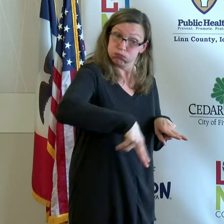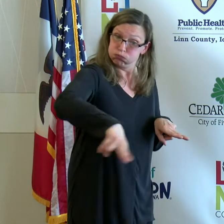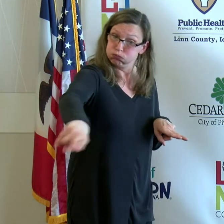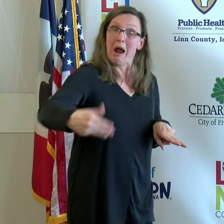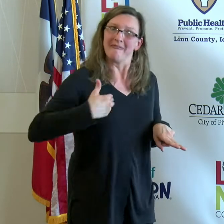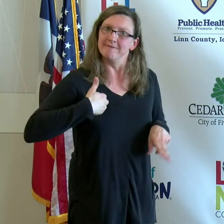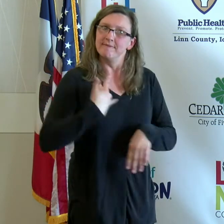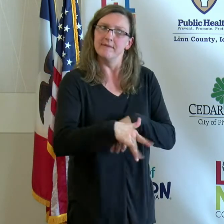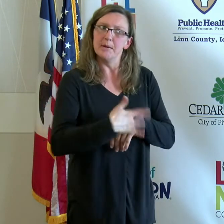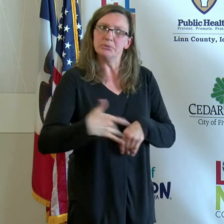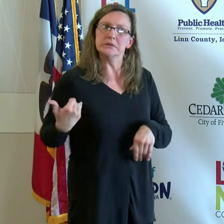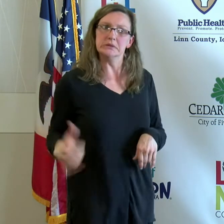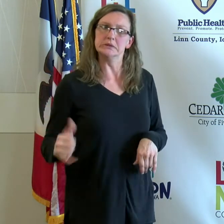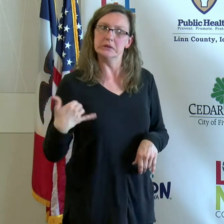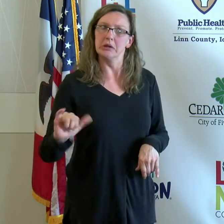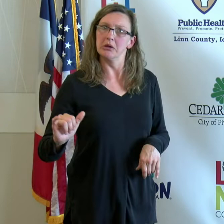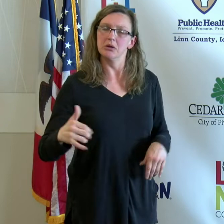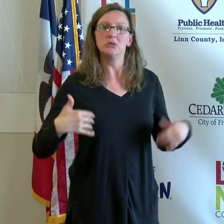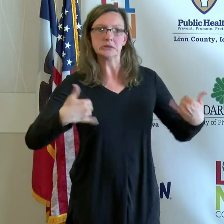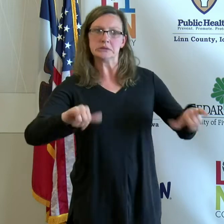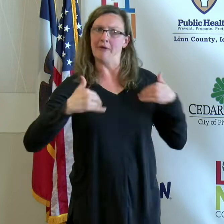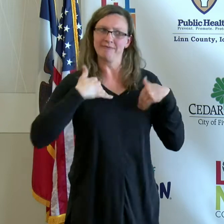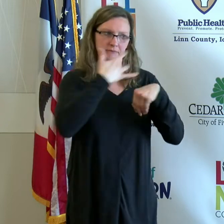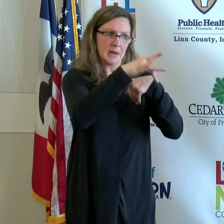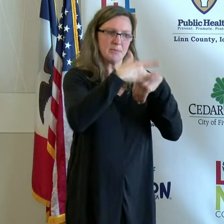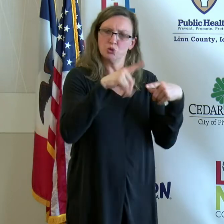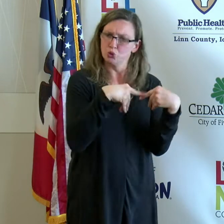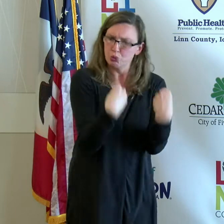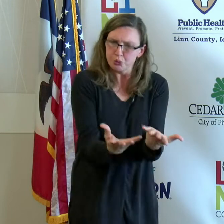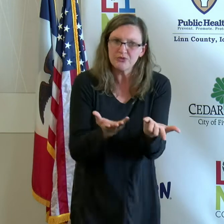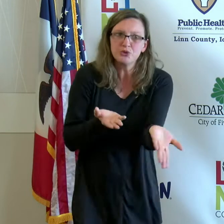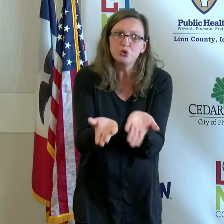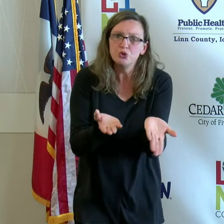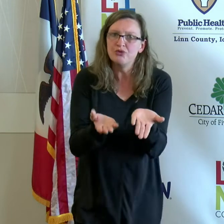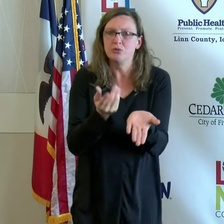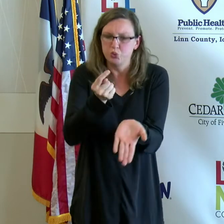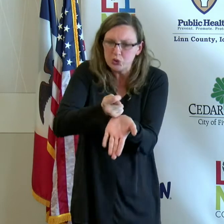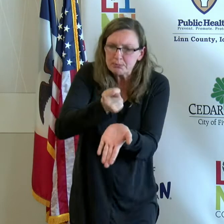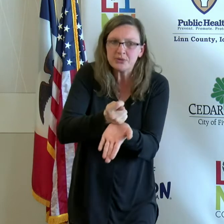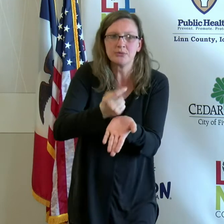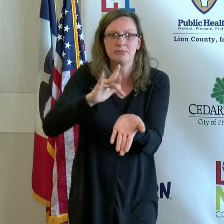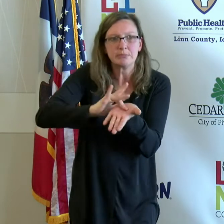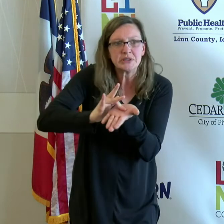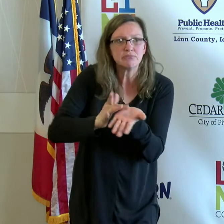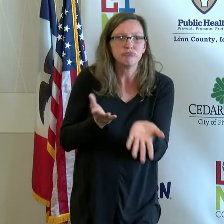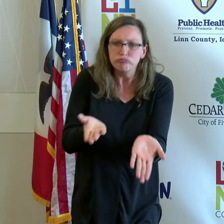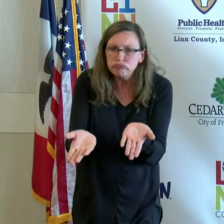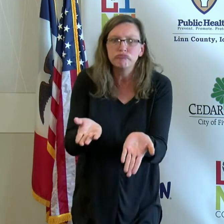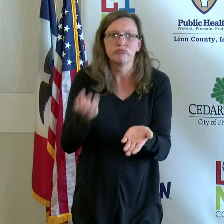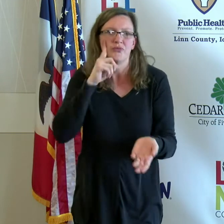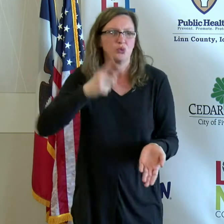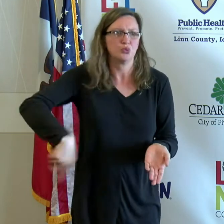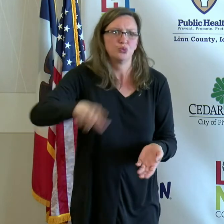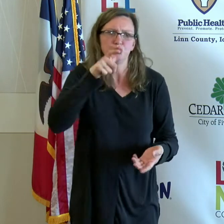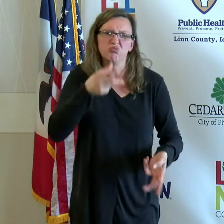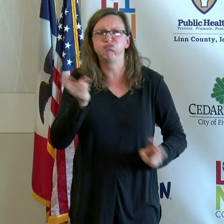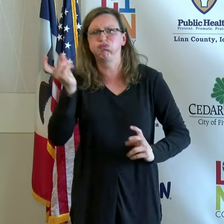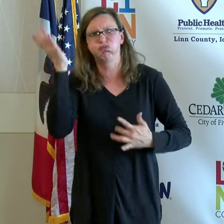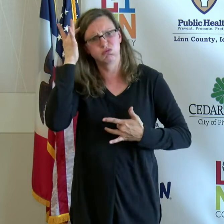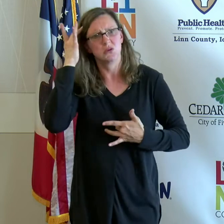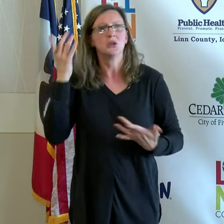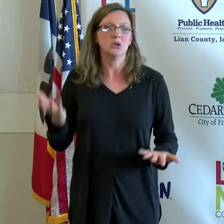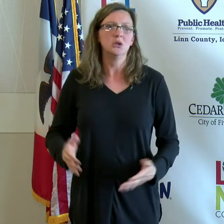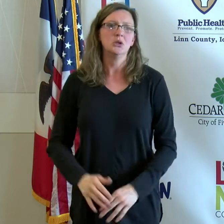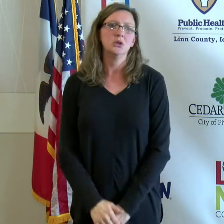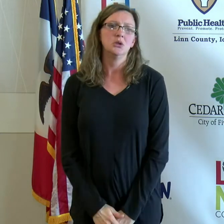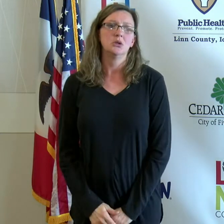That is done to multiple elements went into that planning, but one of the biggest contributions is that of the discipline of this